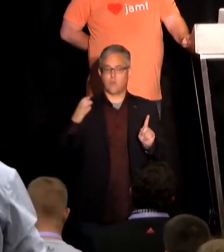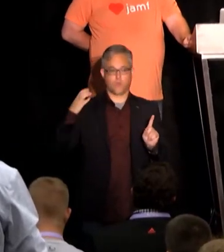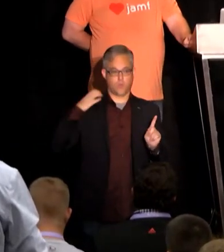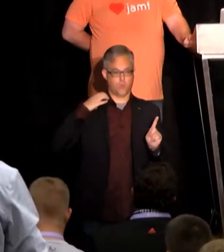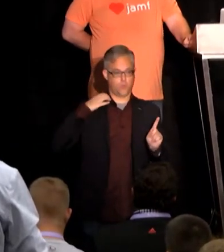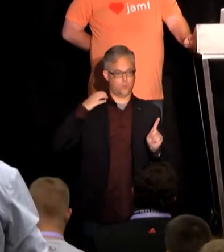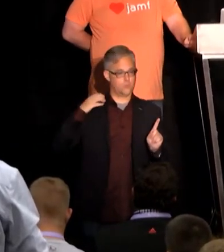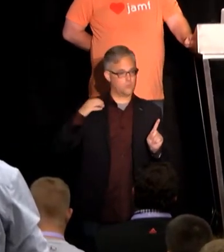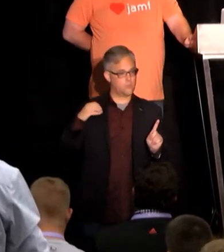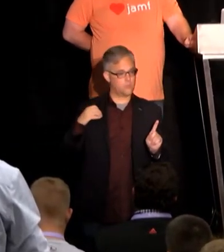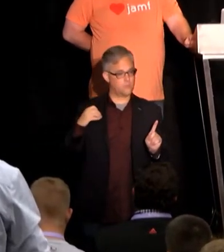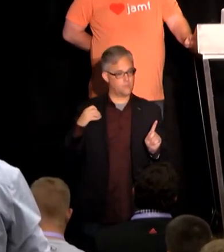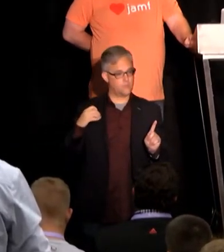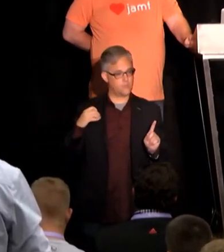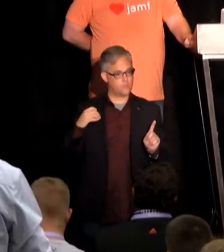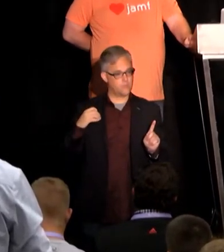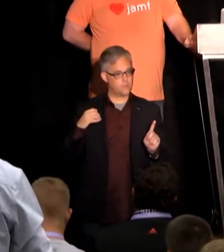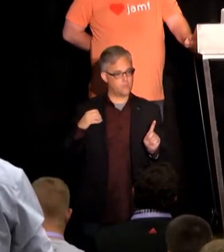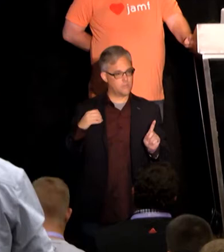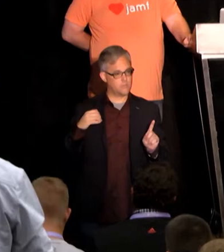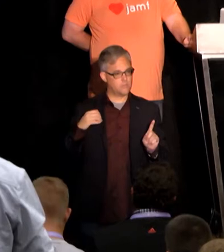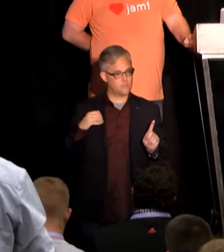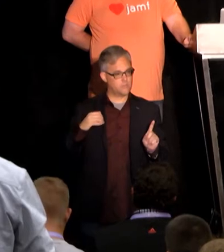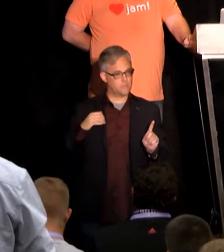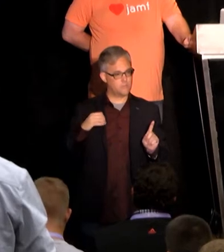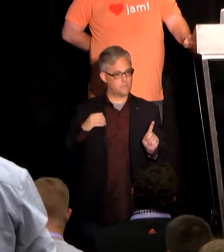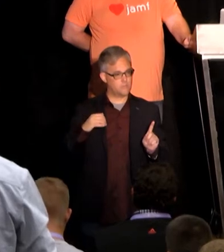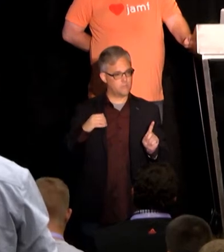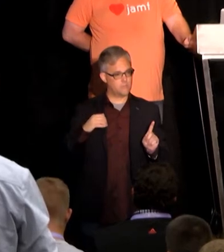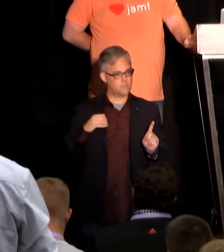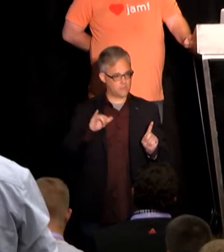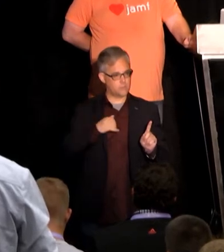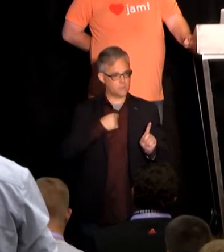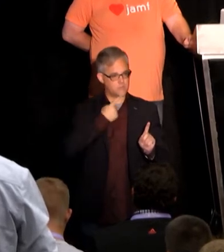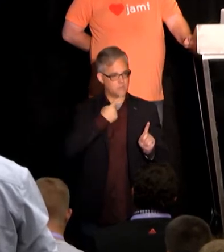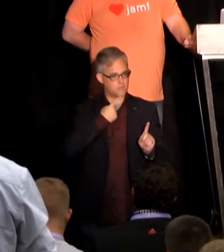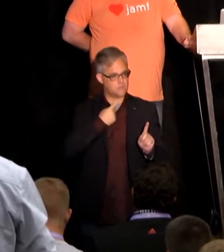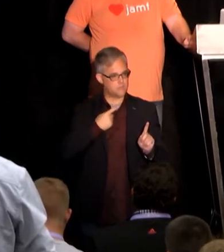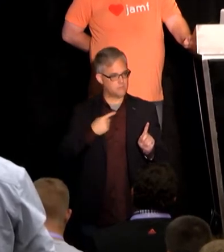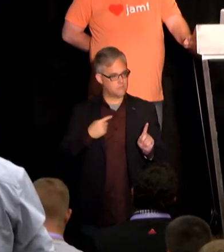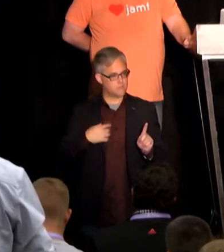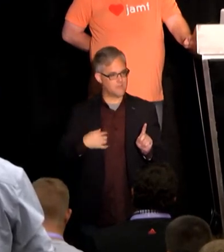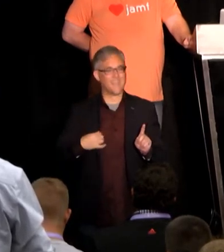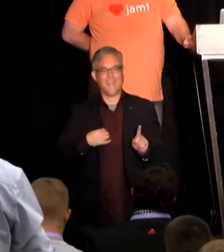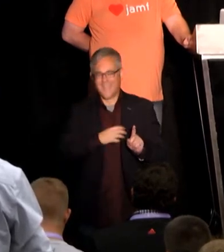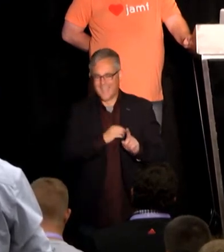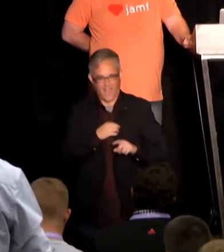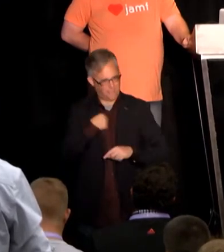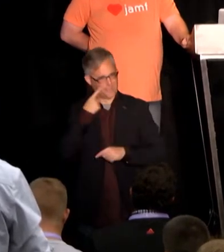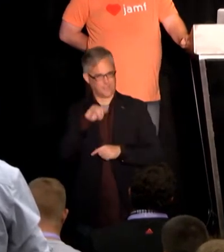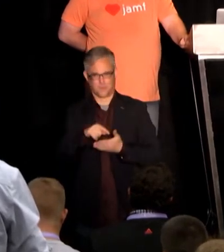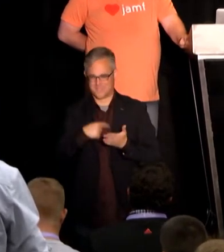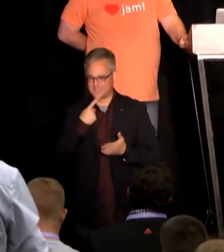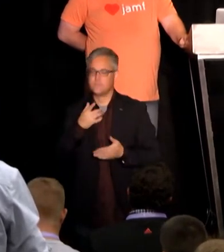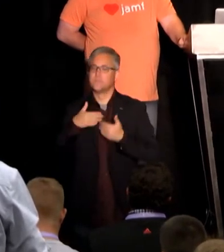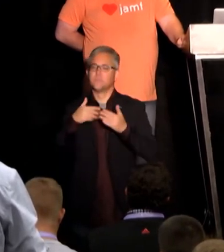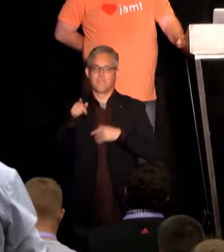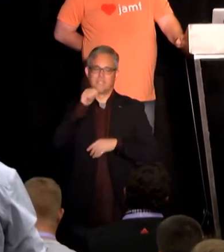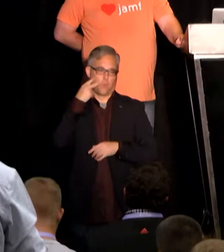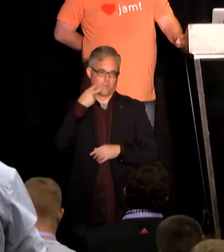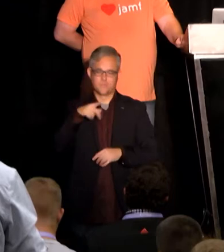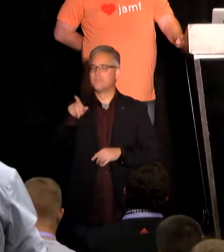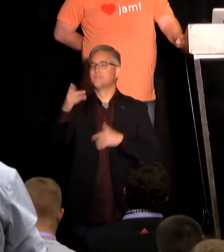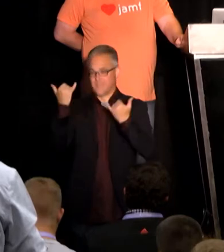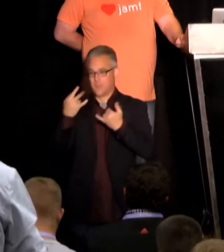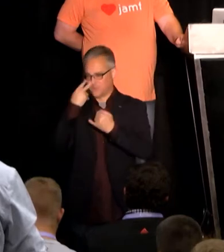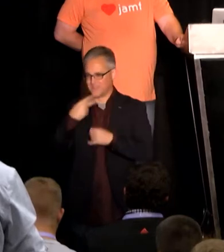a turn in blank that says no or yes. So as they're checking them in, they